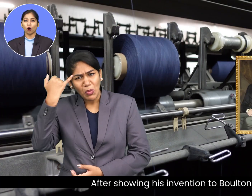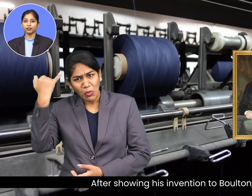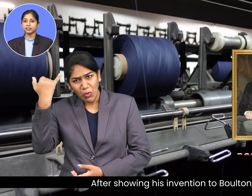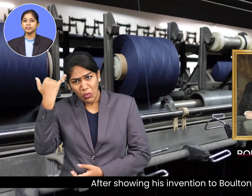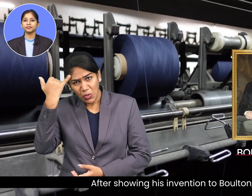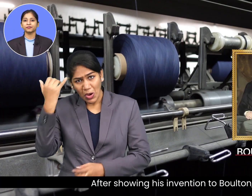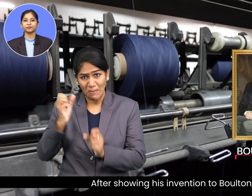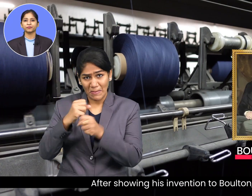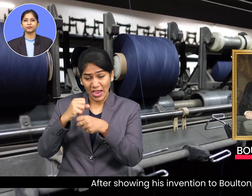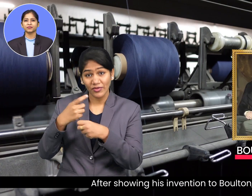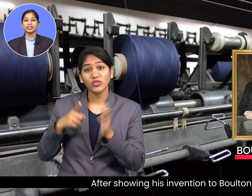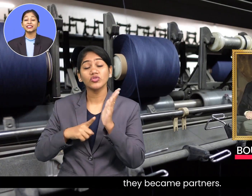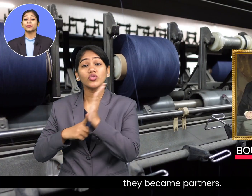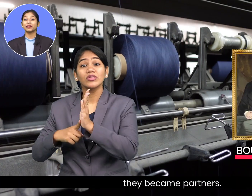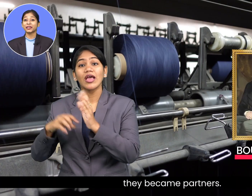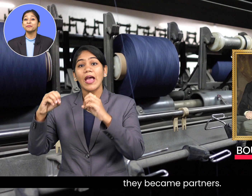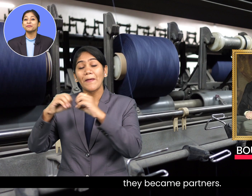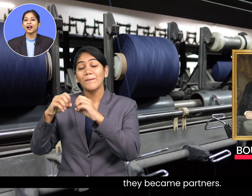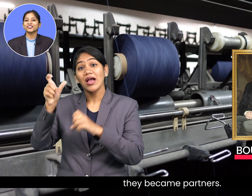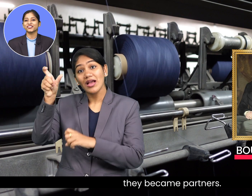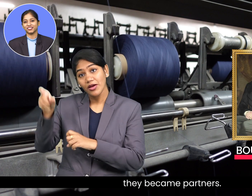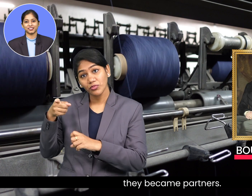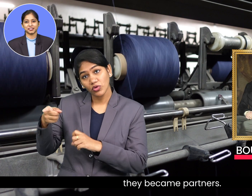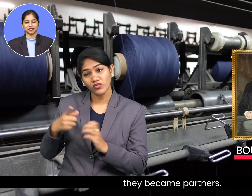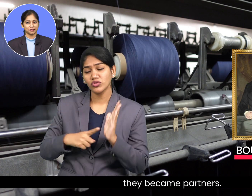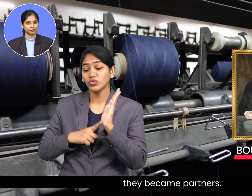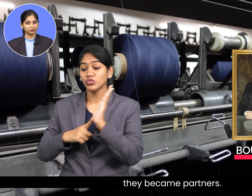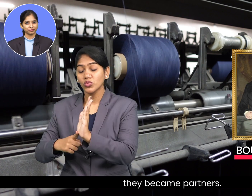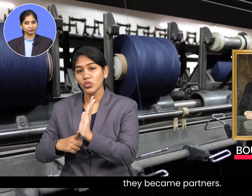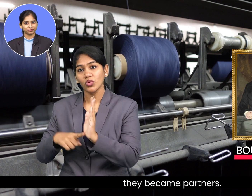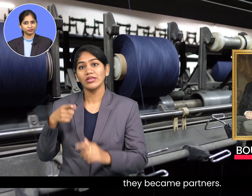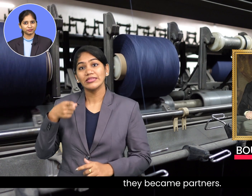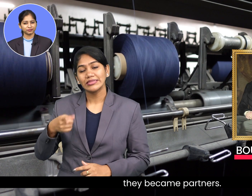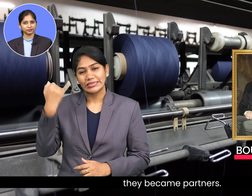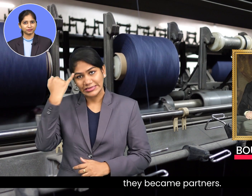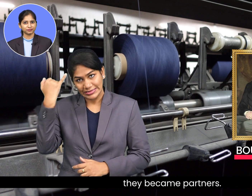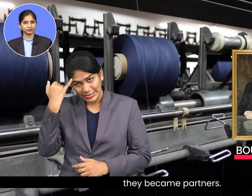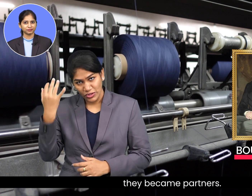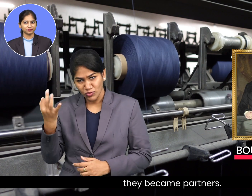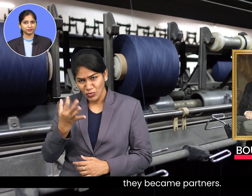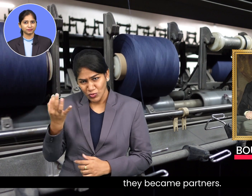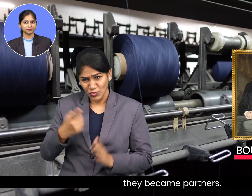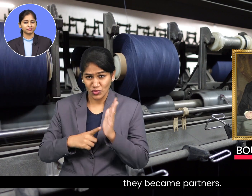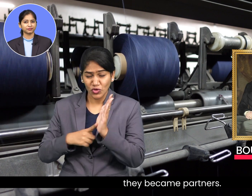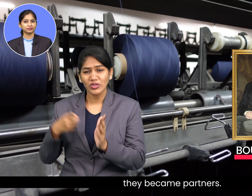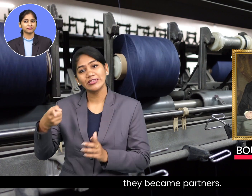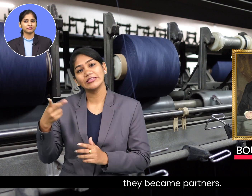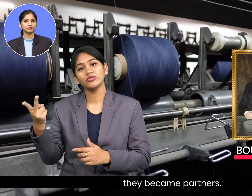to Bolton, they became partners.